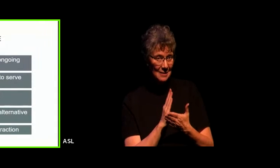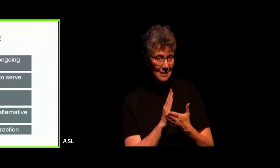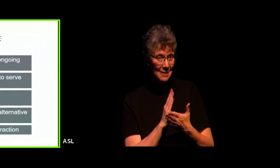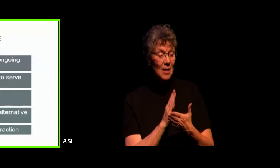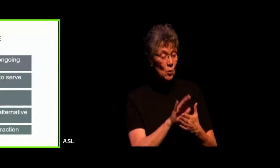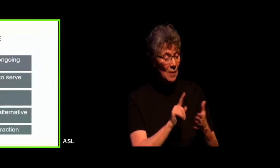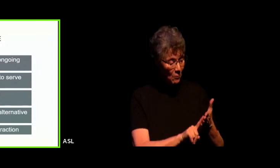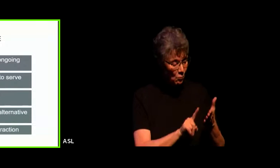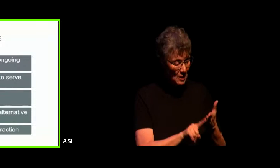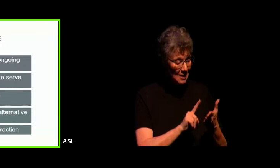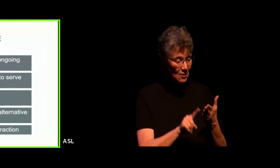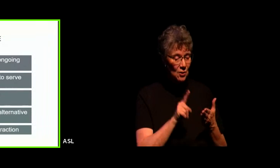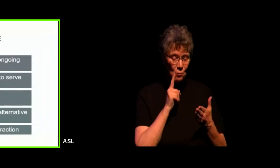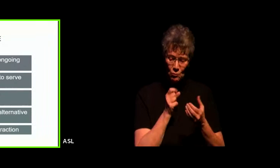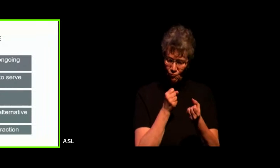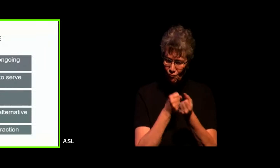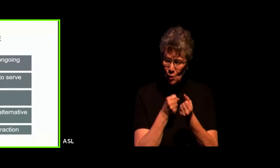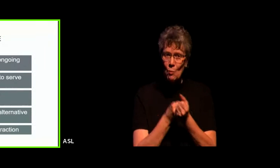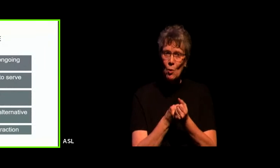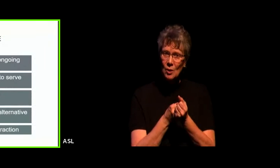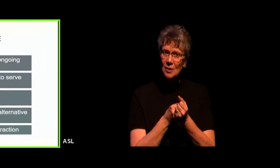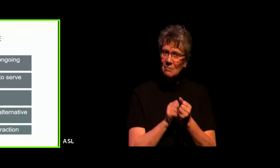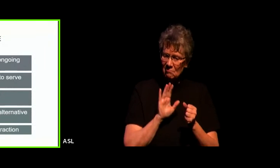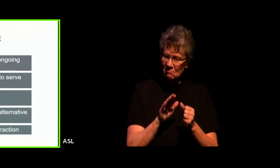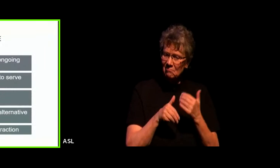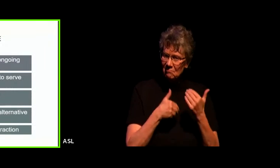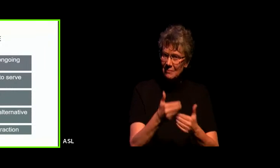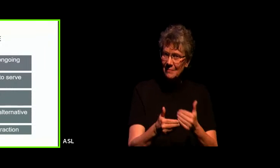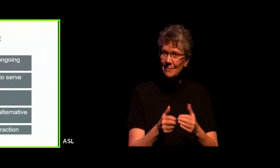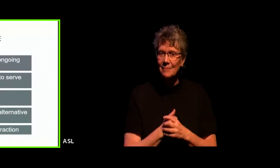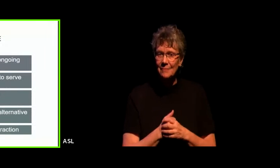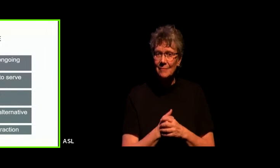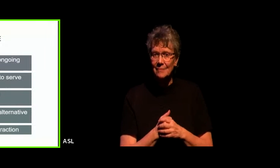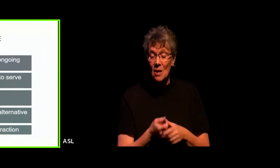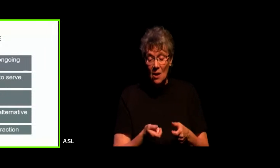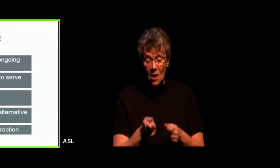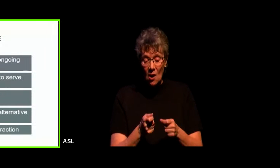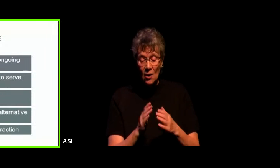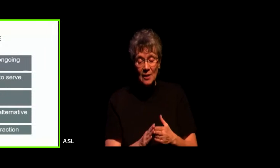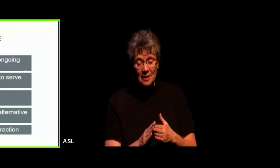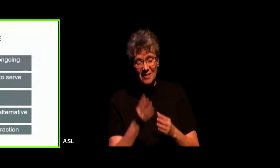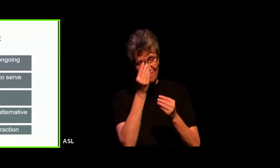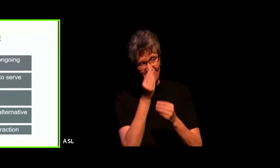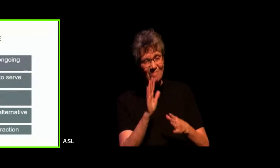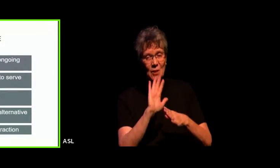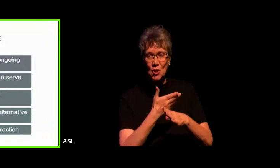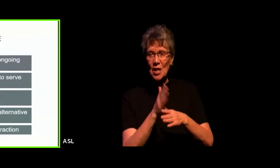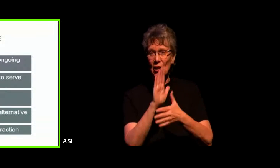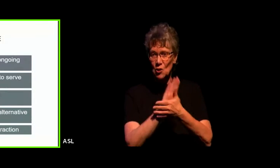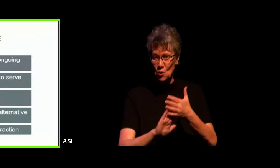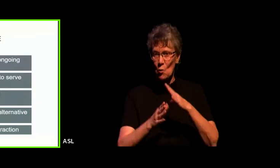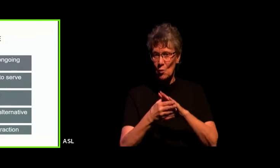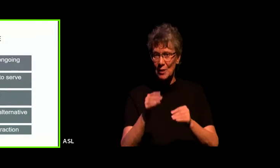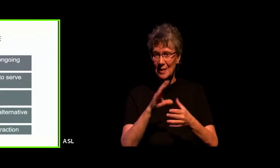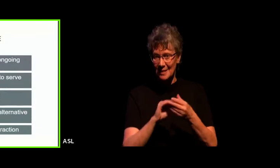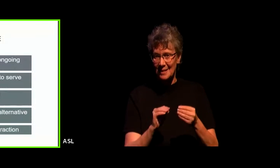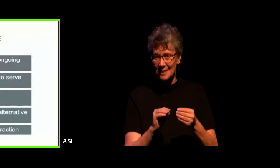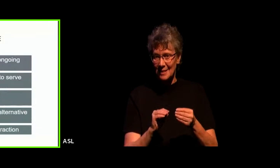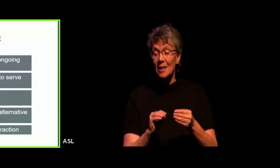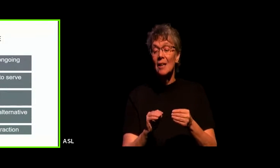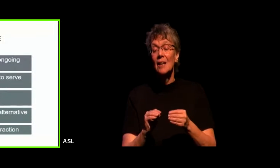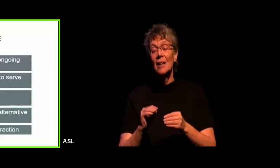We create space for different stories. Archaeologists tell stories. I don't care if they say they do science, they do, but they use science to tell a